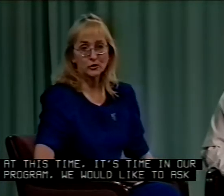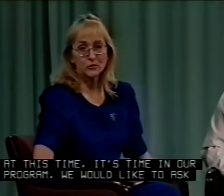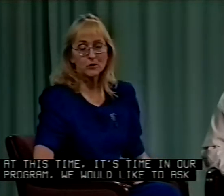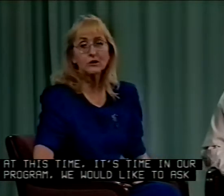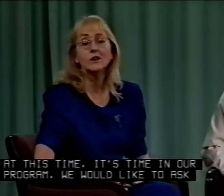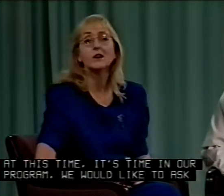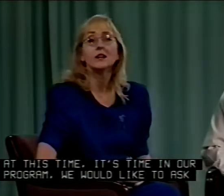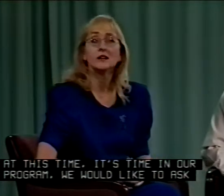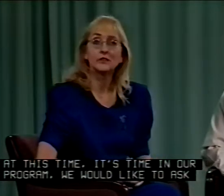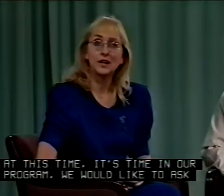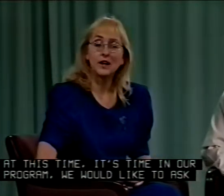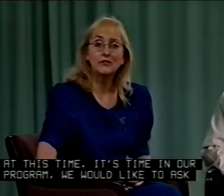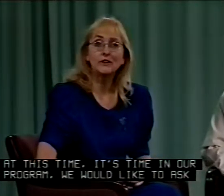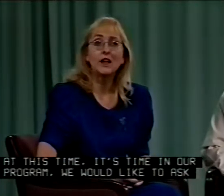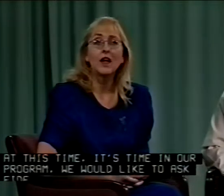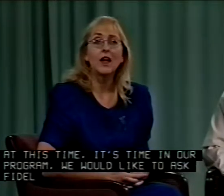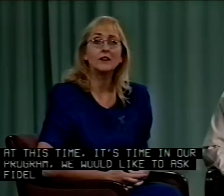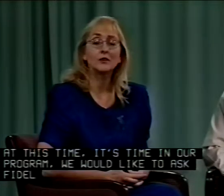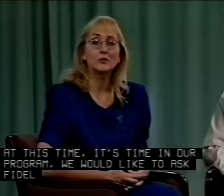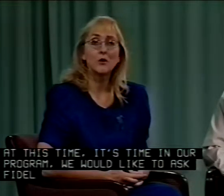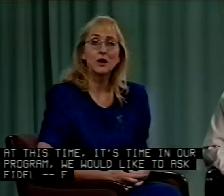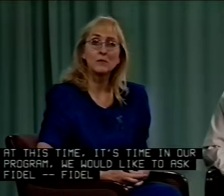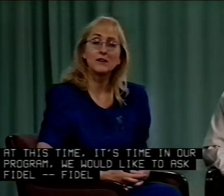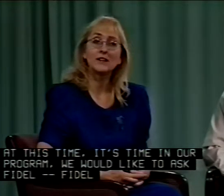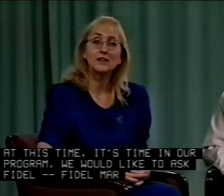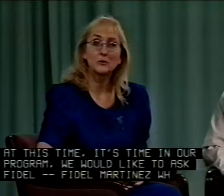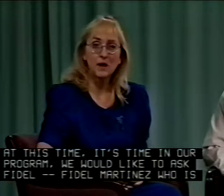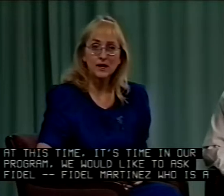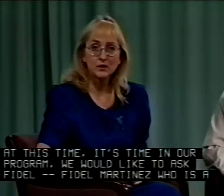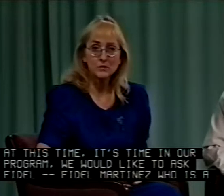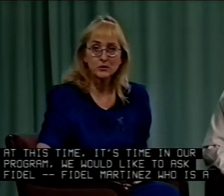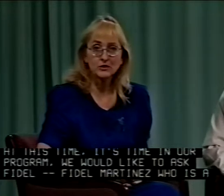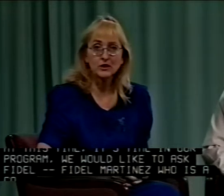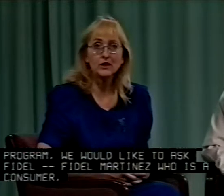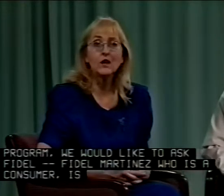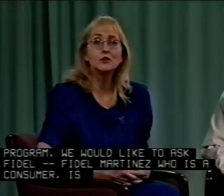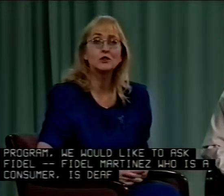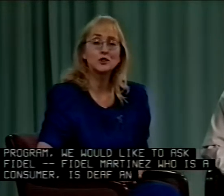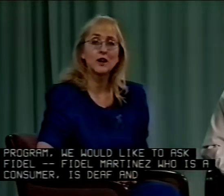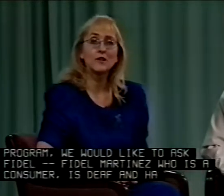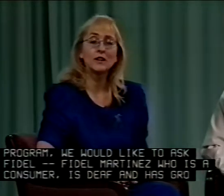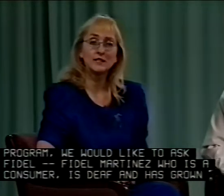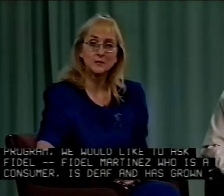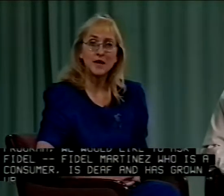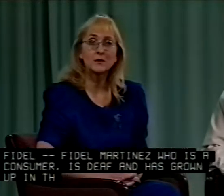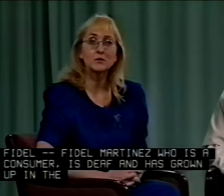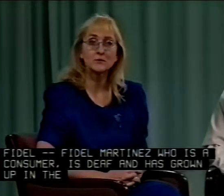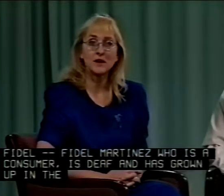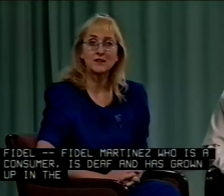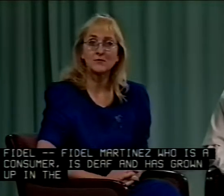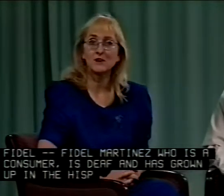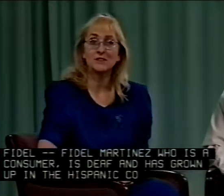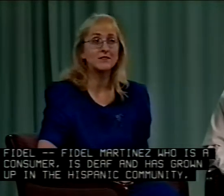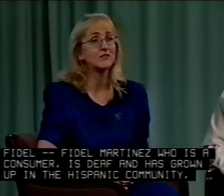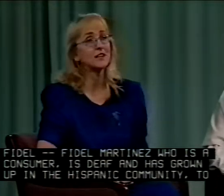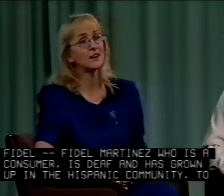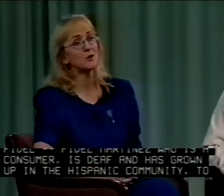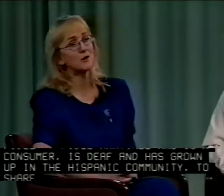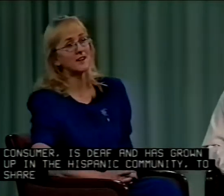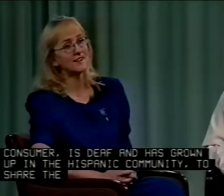consumer, is deaf, and has grown up in the Hispanic community, to share the Hispanic perspective. Fidel, are you ready?